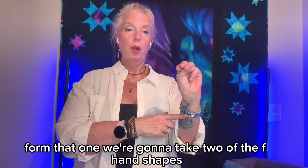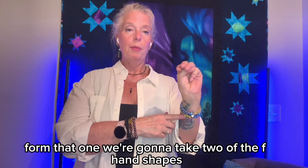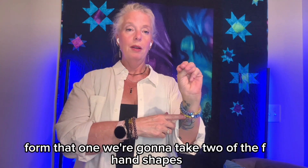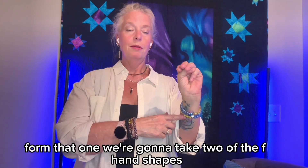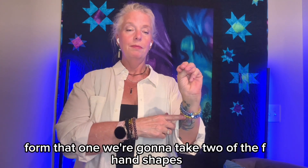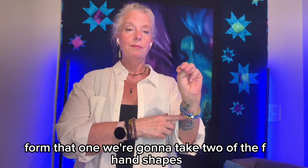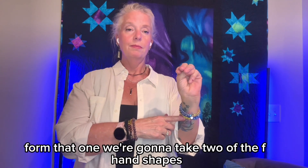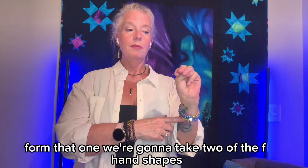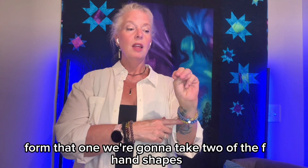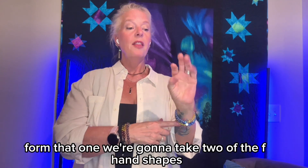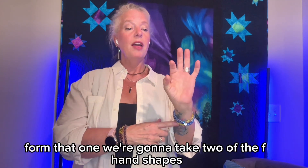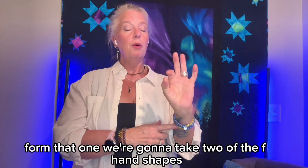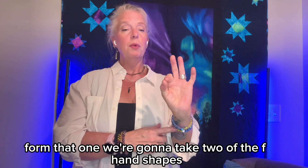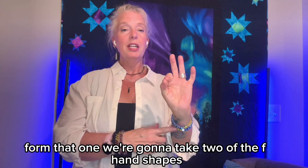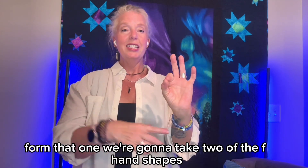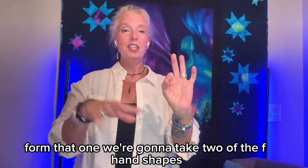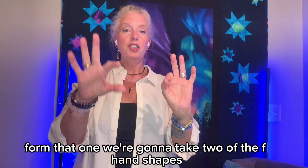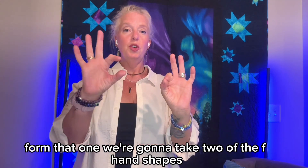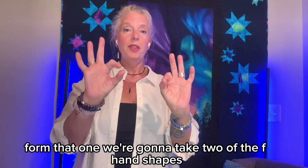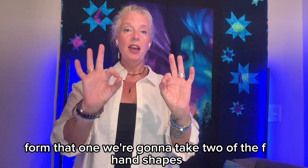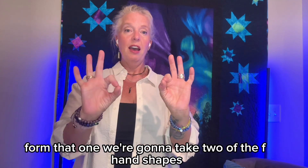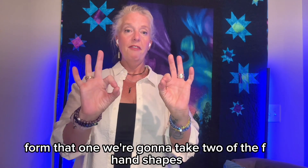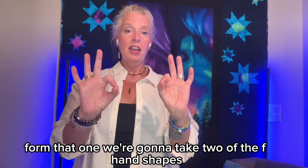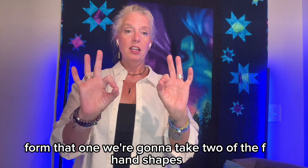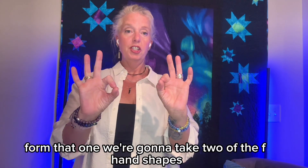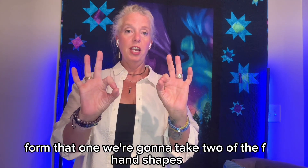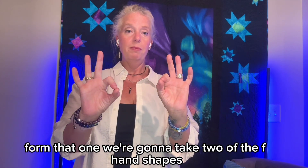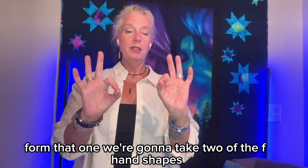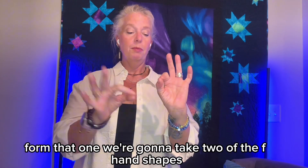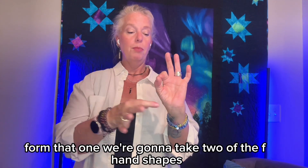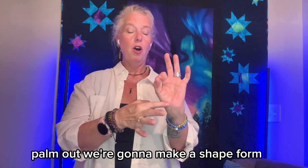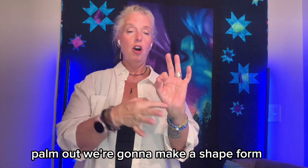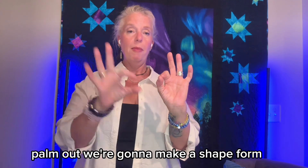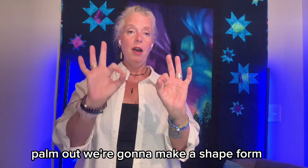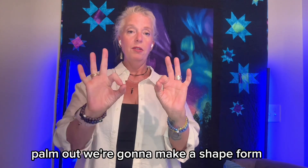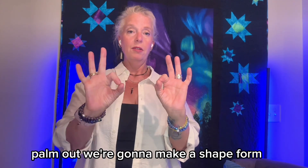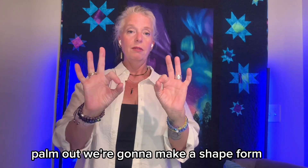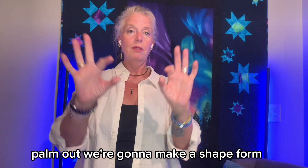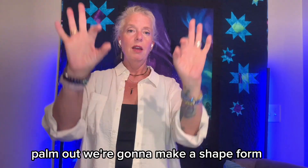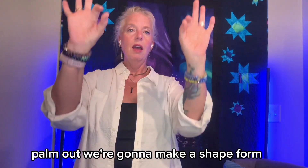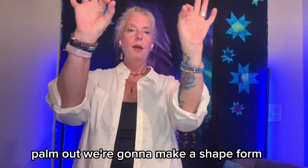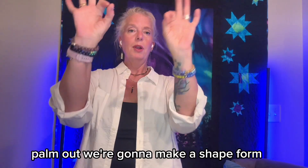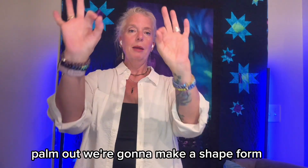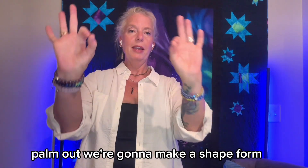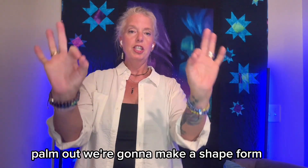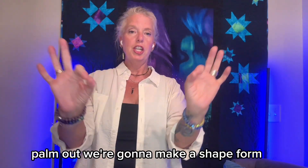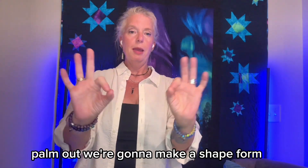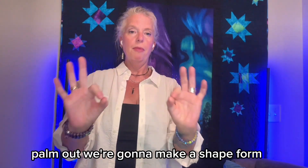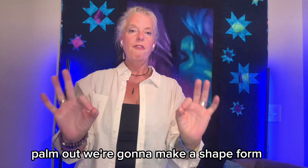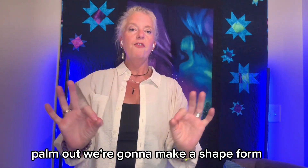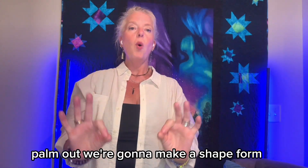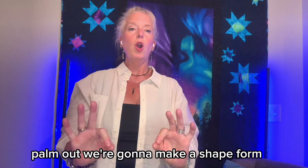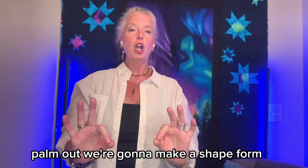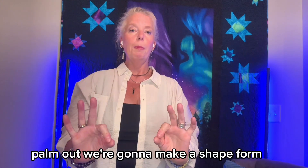Form. That one we're gonna take two of the F hand shapes, palm out. We're gonna make a shape. Form,